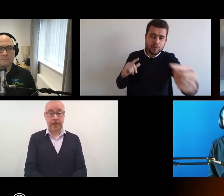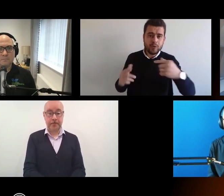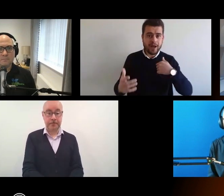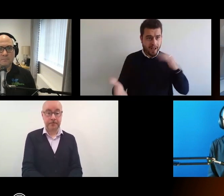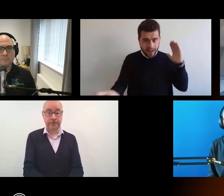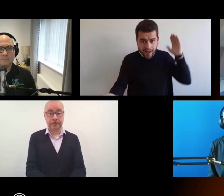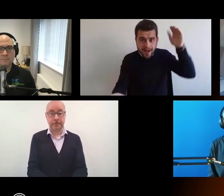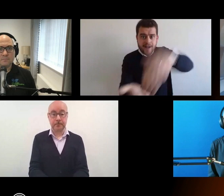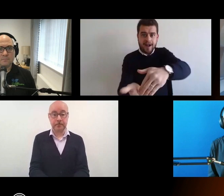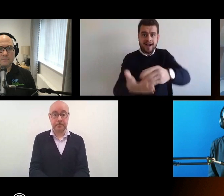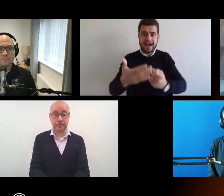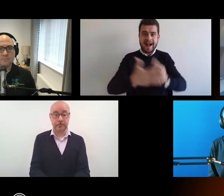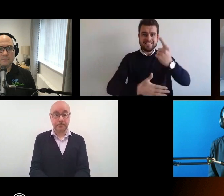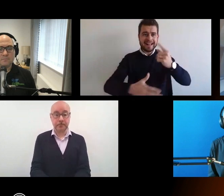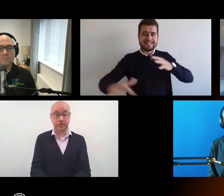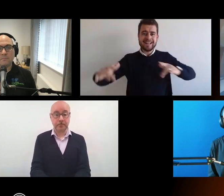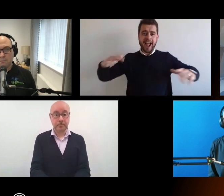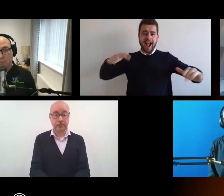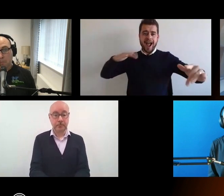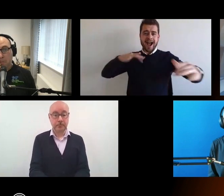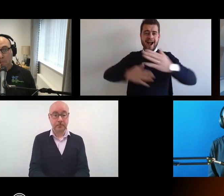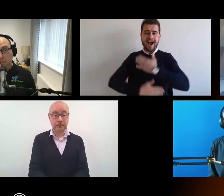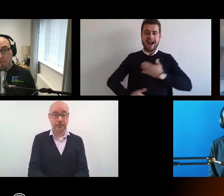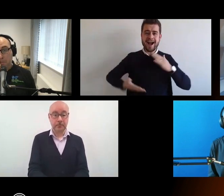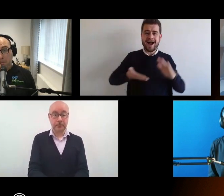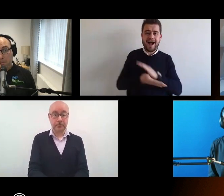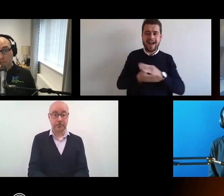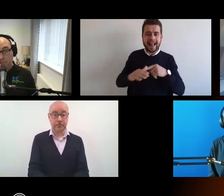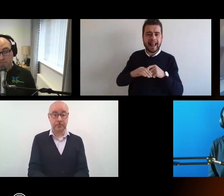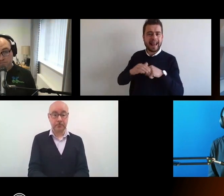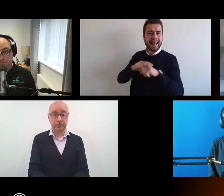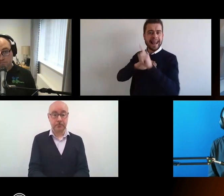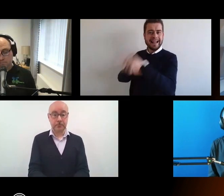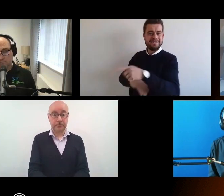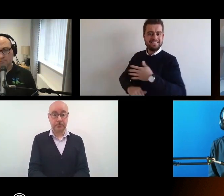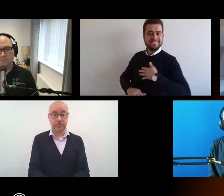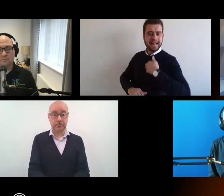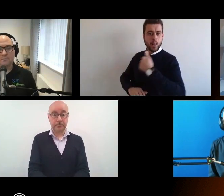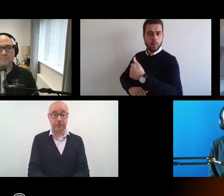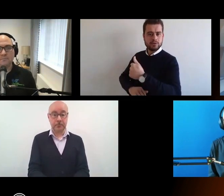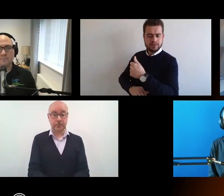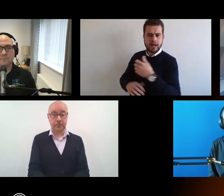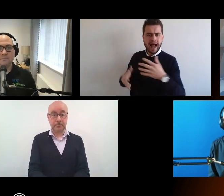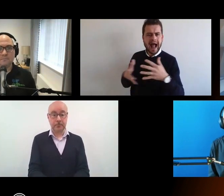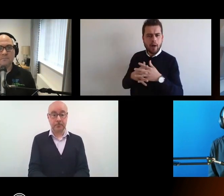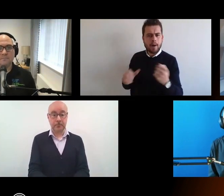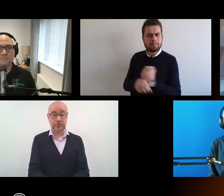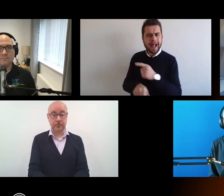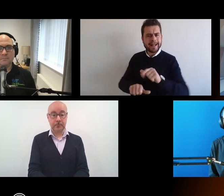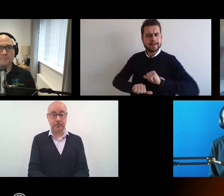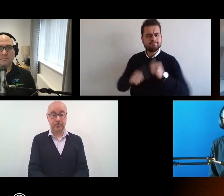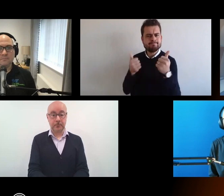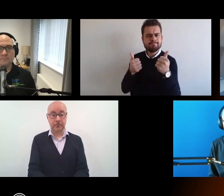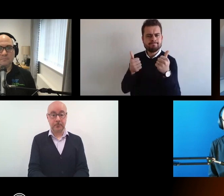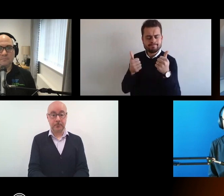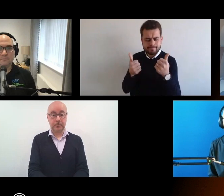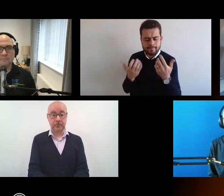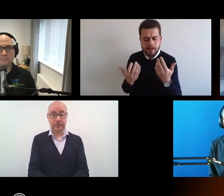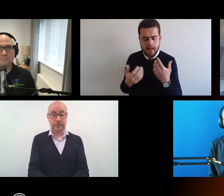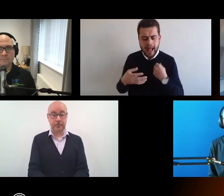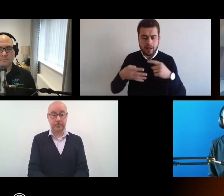advert right the way to arriving at your venue. How are they going to get access? How are they going to